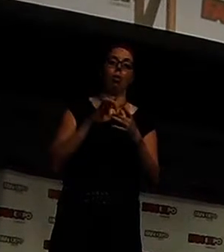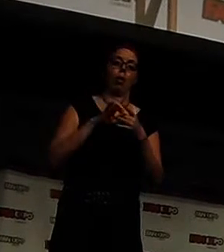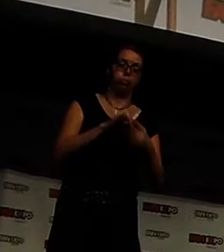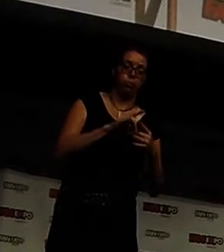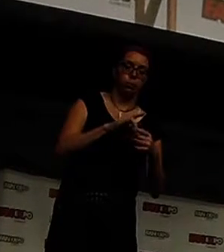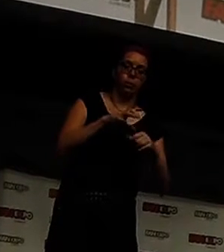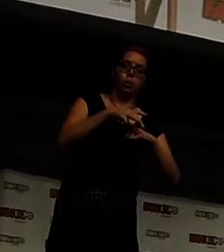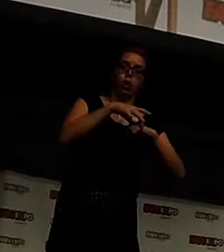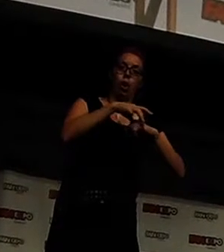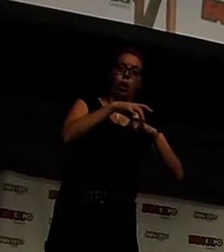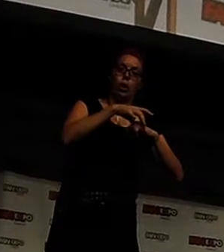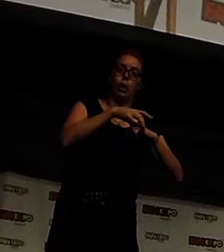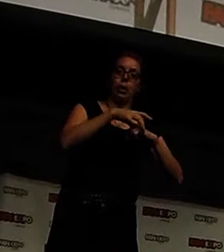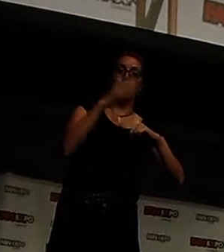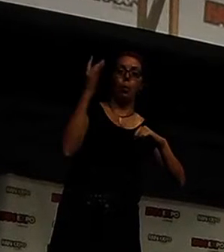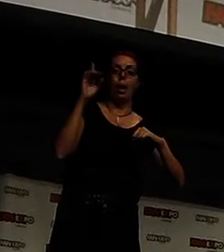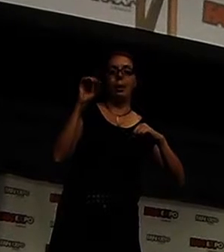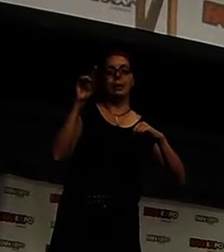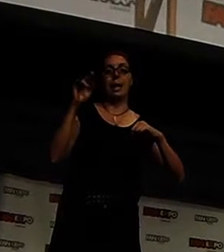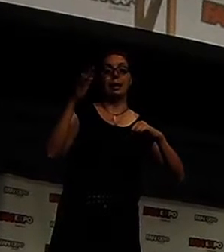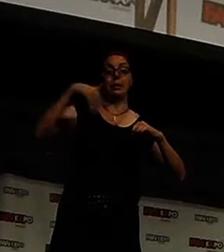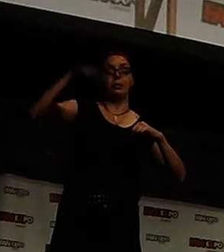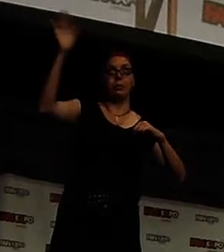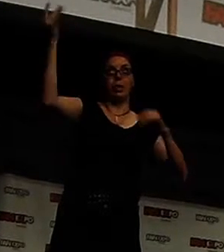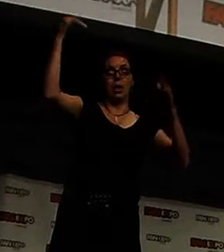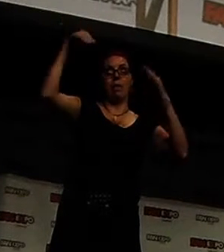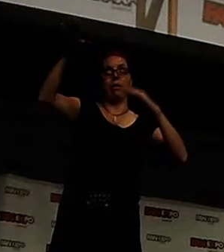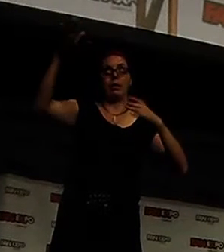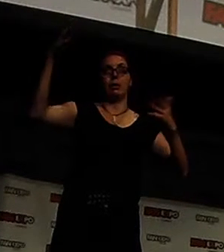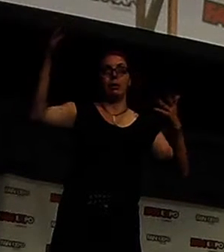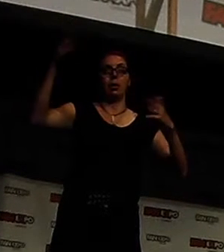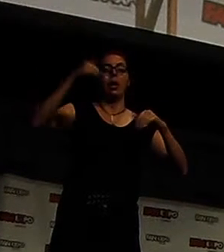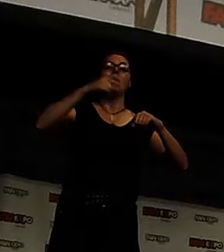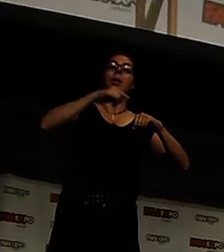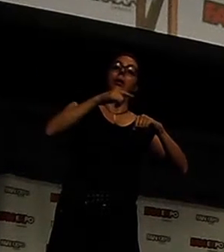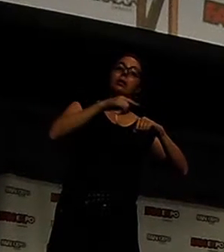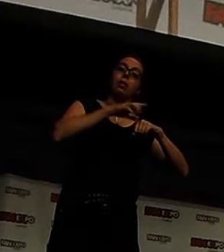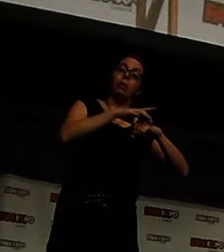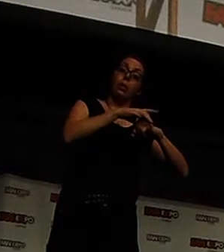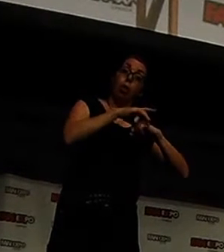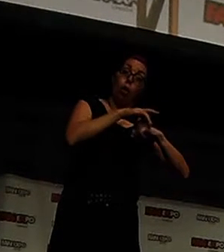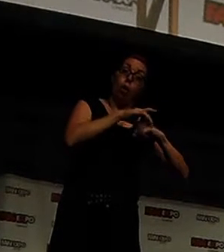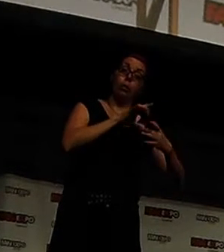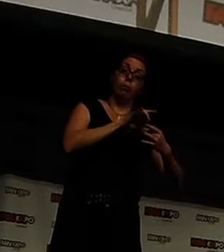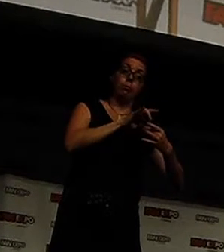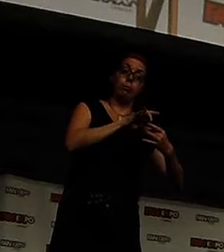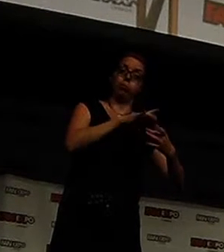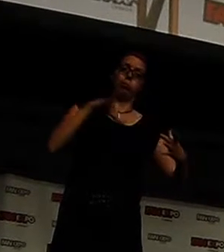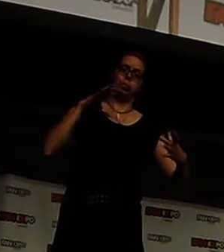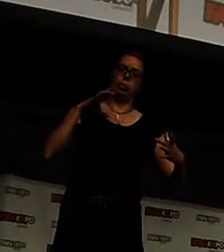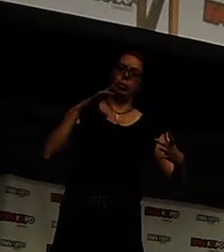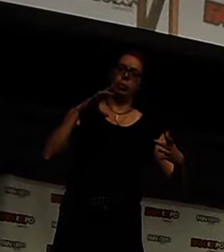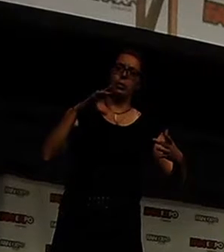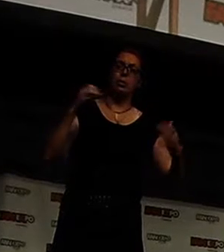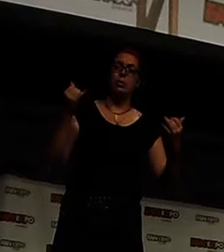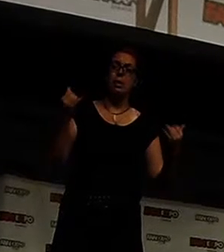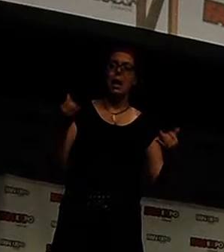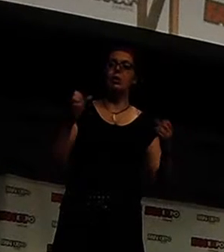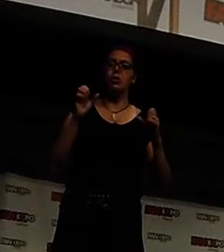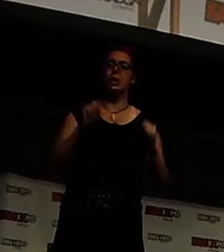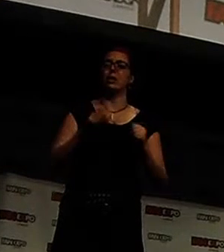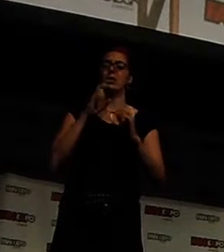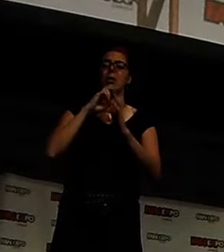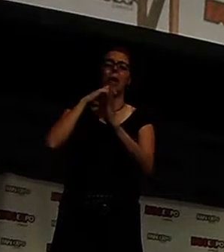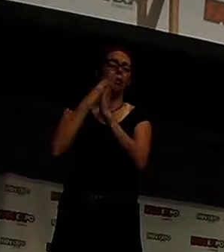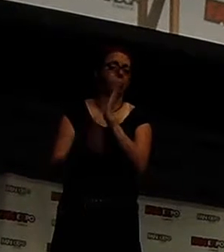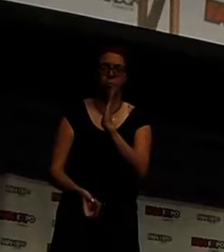heaven. So she's now free to live TARDIS life to the full extreme, and the two of them push